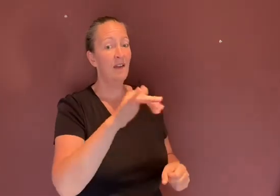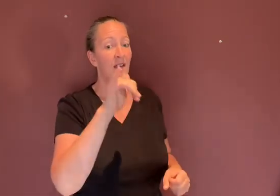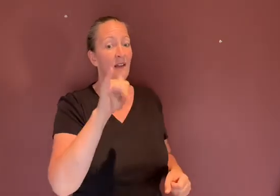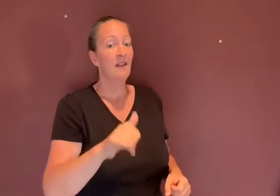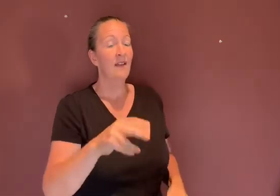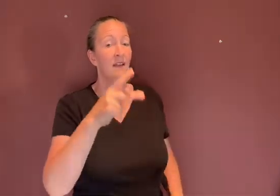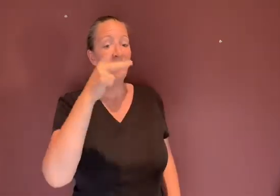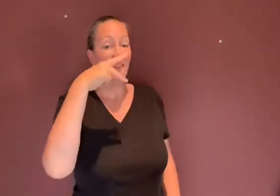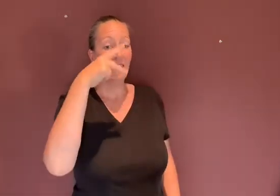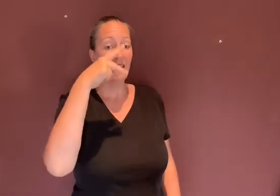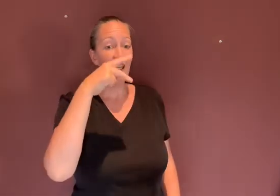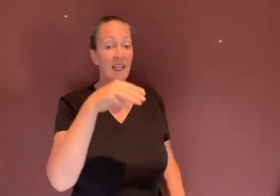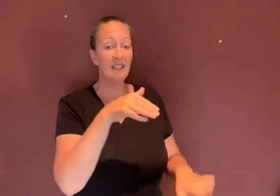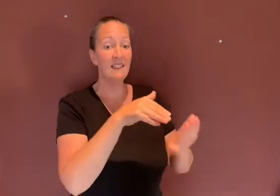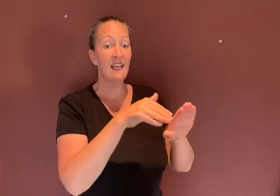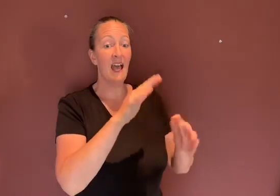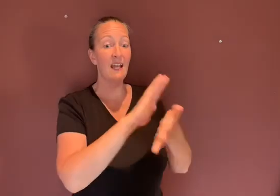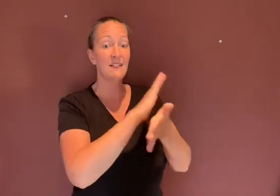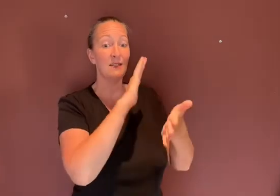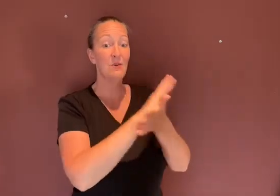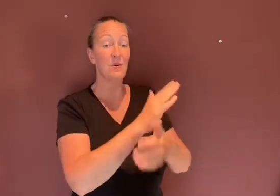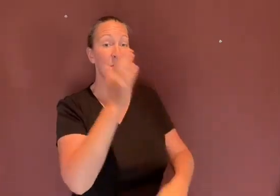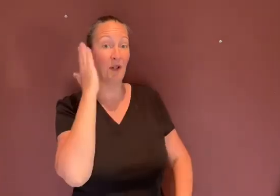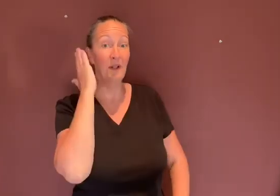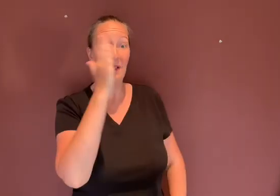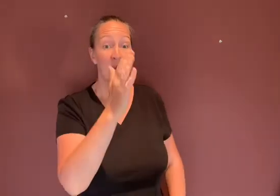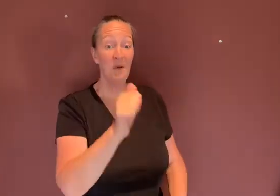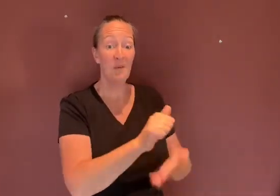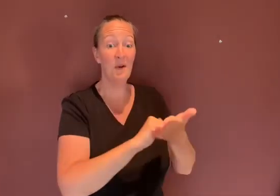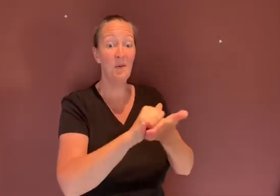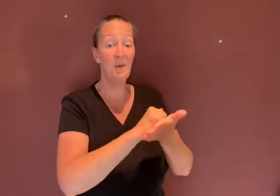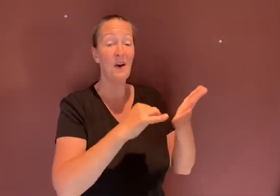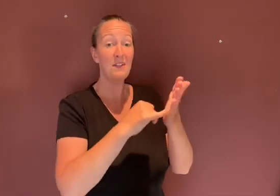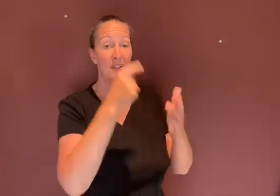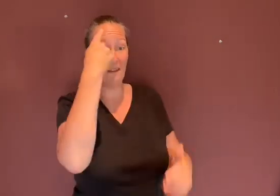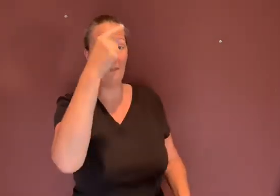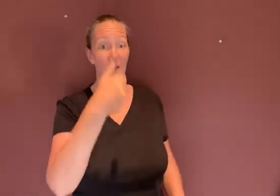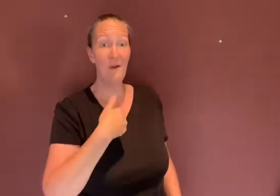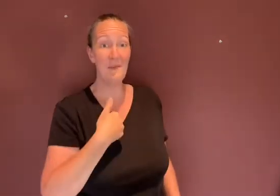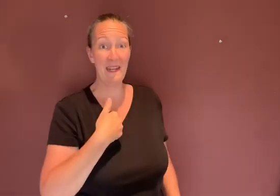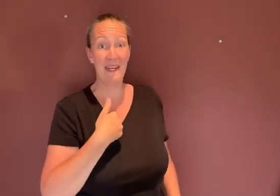the kids at school will wash it for me."